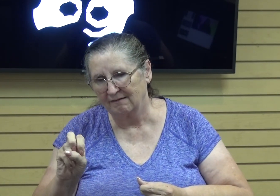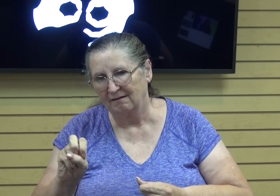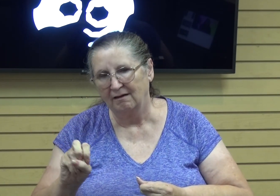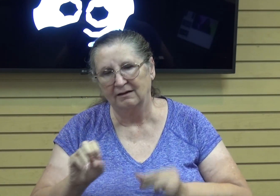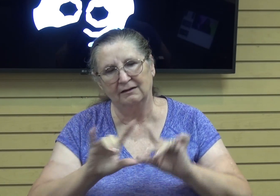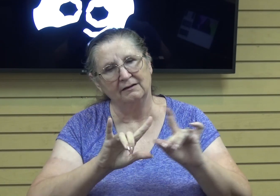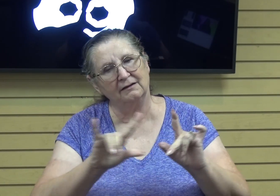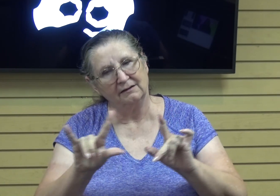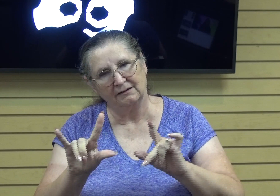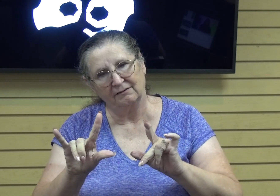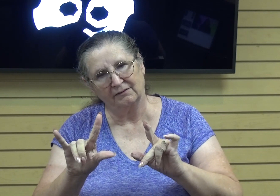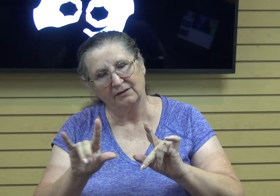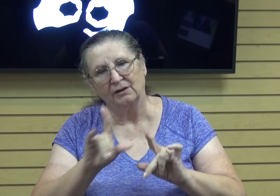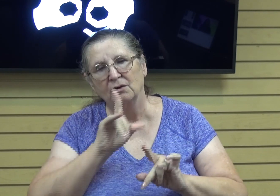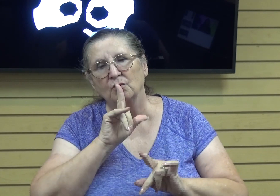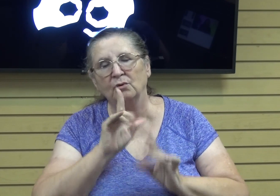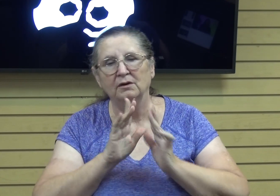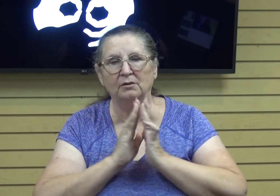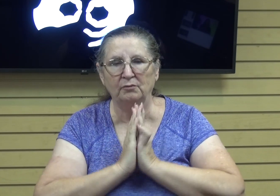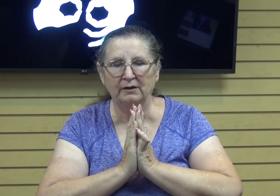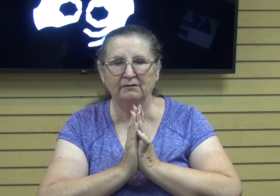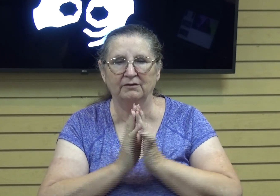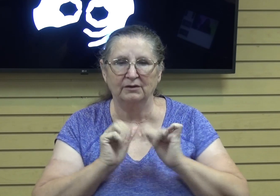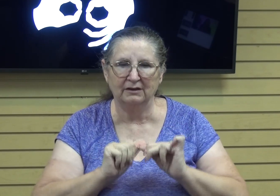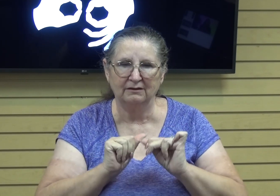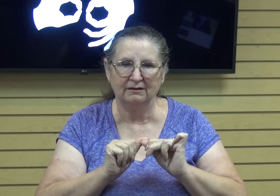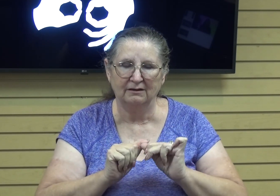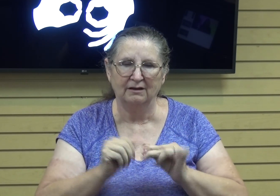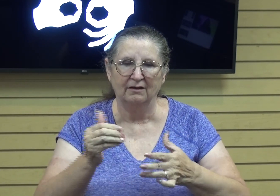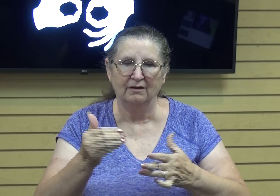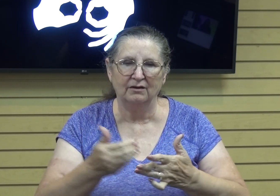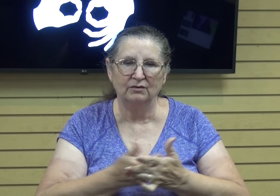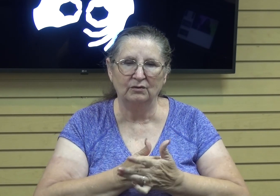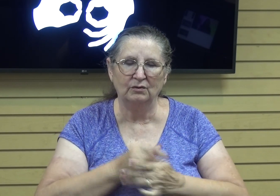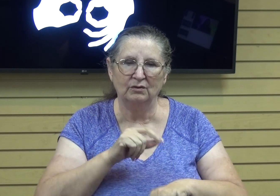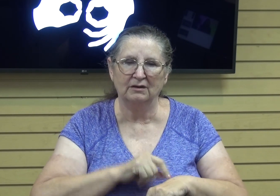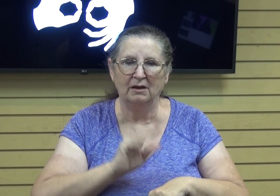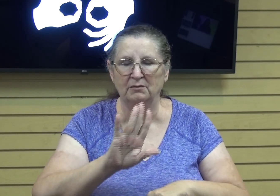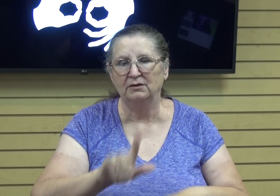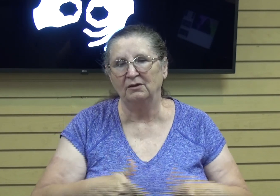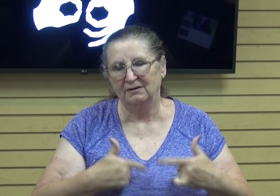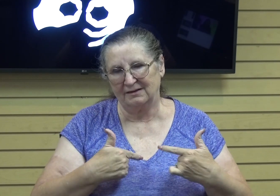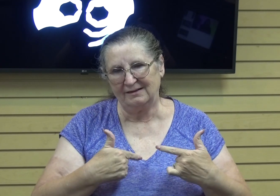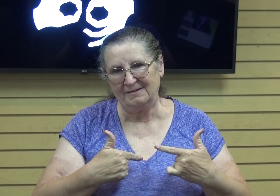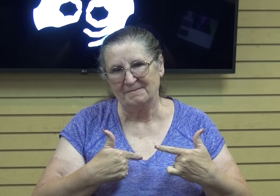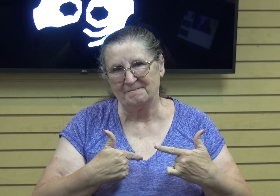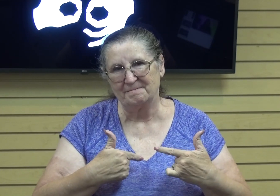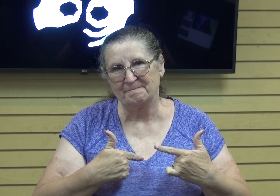really will continue to pray for you for this new season in your life. And as I was